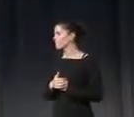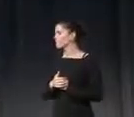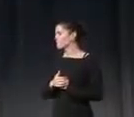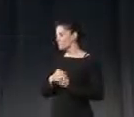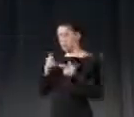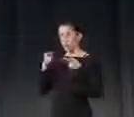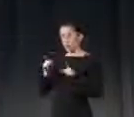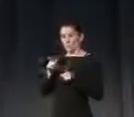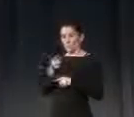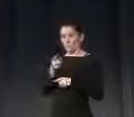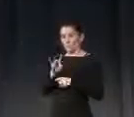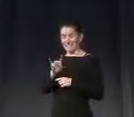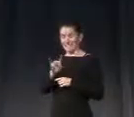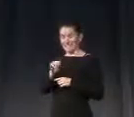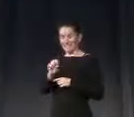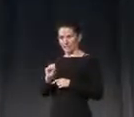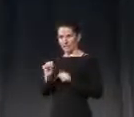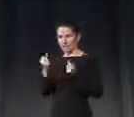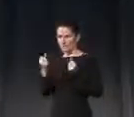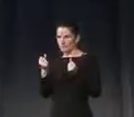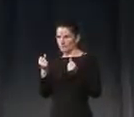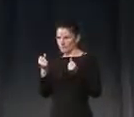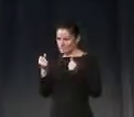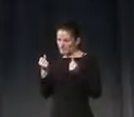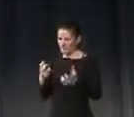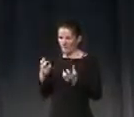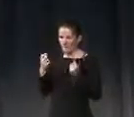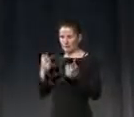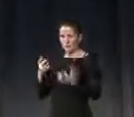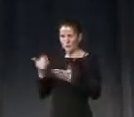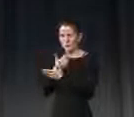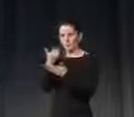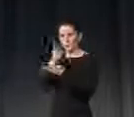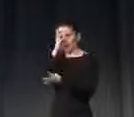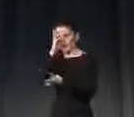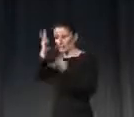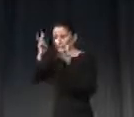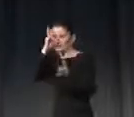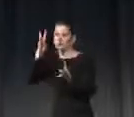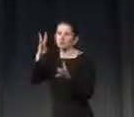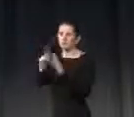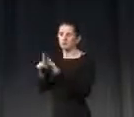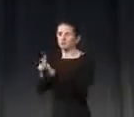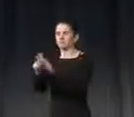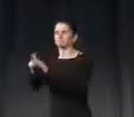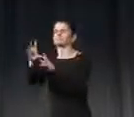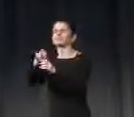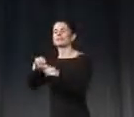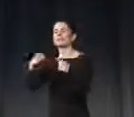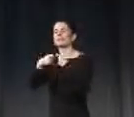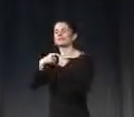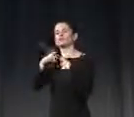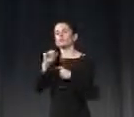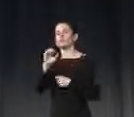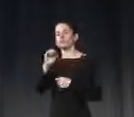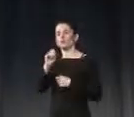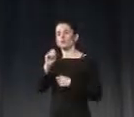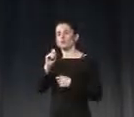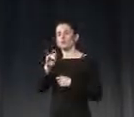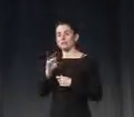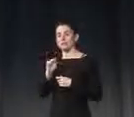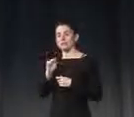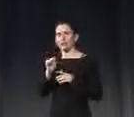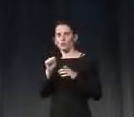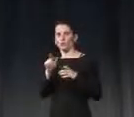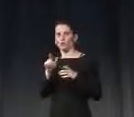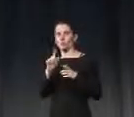of burgeoning invention in the field that came to be known as electroacoustics. And as I switch into electroacoustics, I hope you'll be able to hold in your